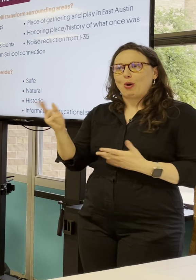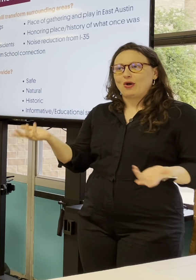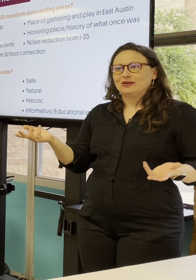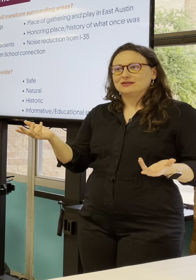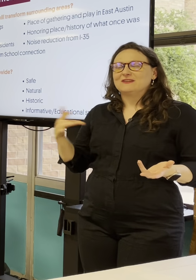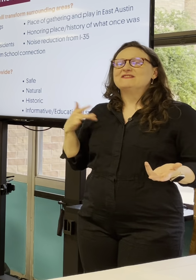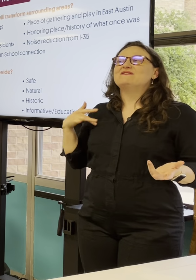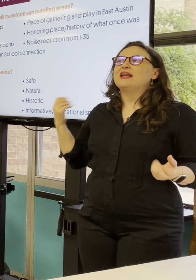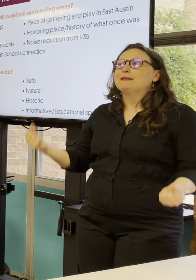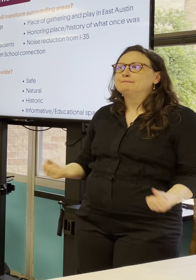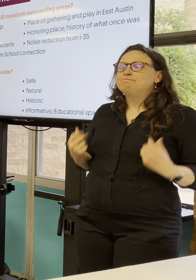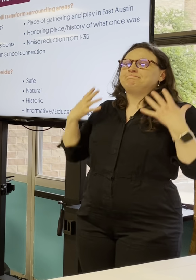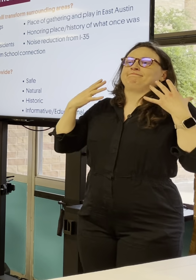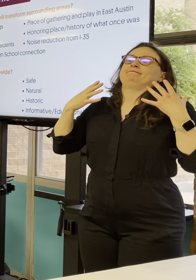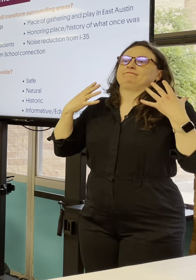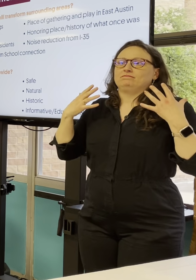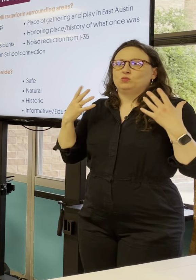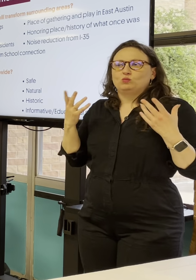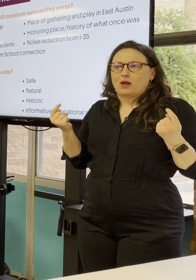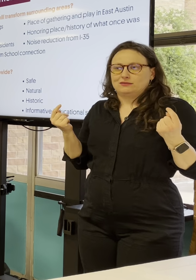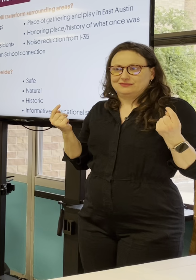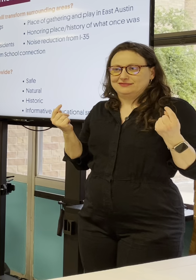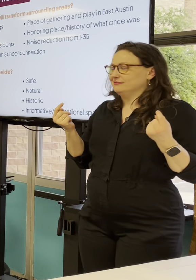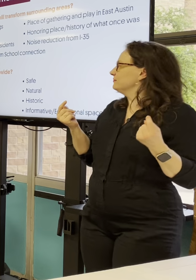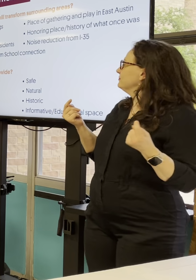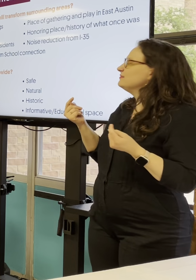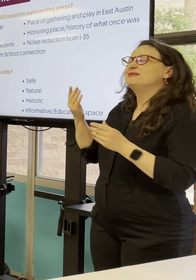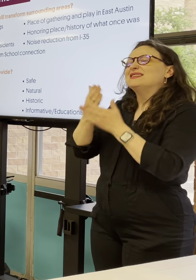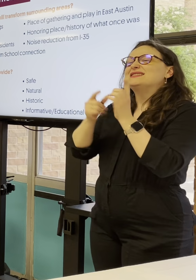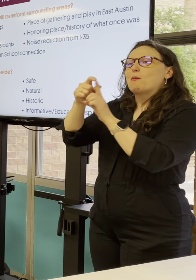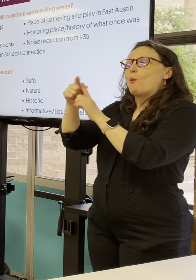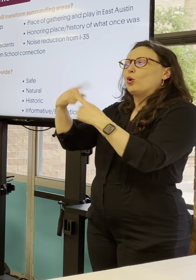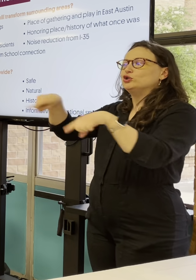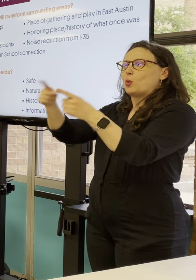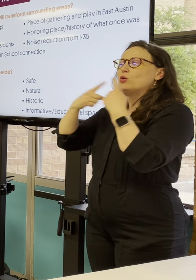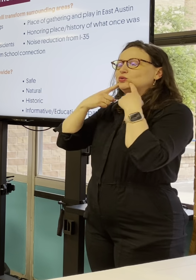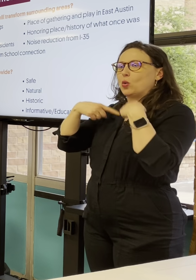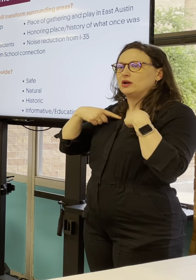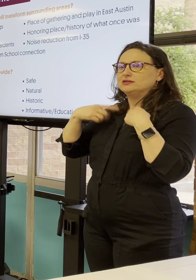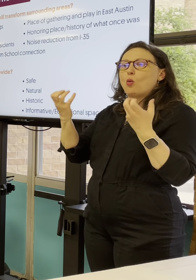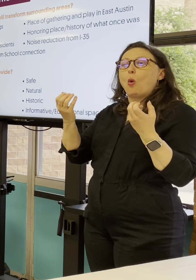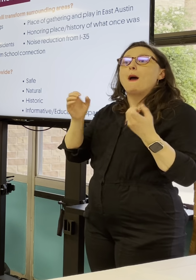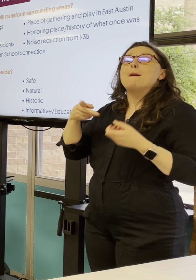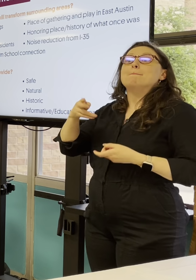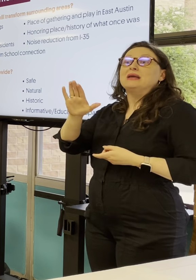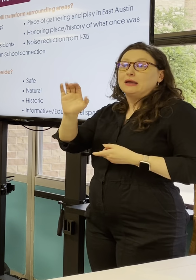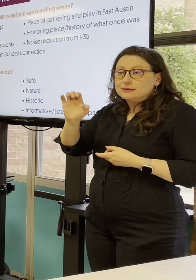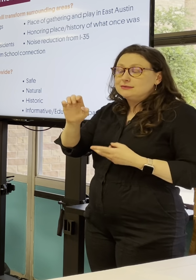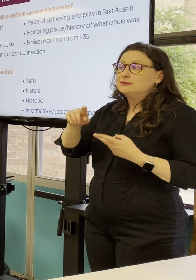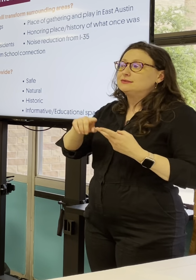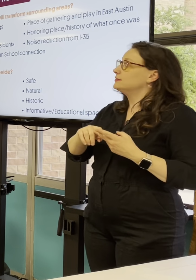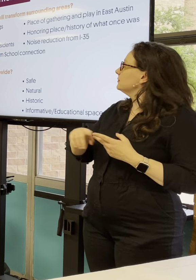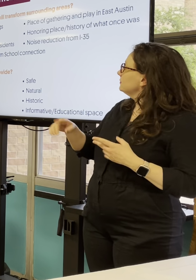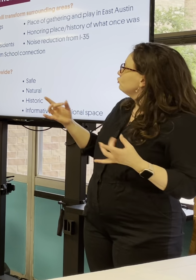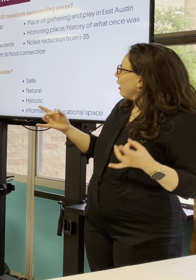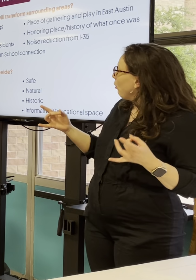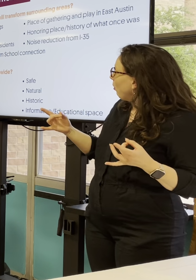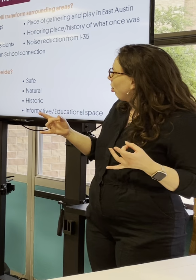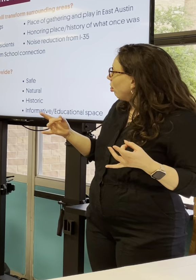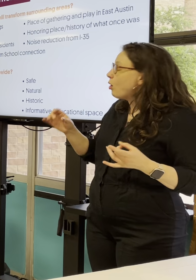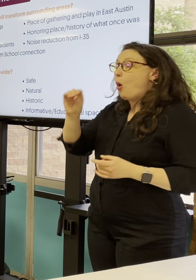that feeling that we're gonna have about it? And here's some of the things you told us. You want it to be peaceful and tranquil. You want it to be